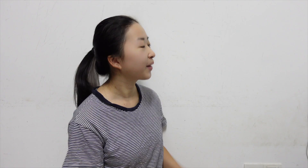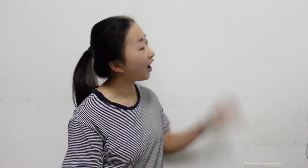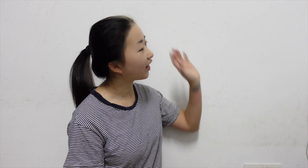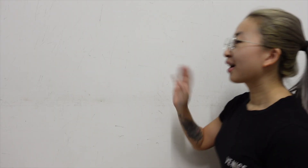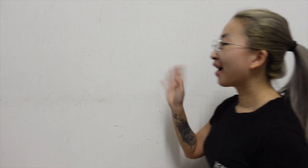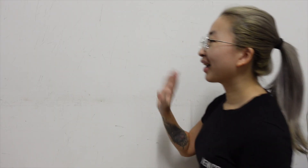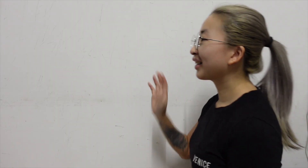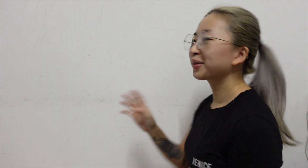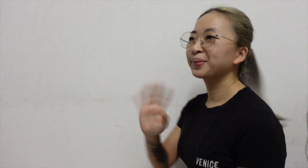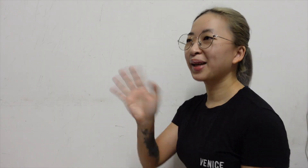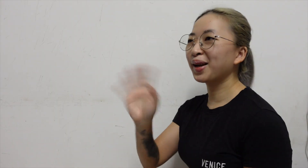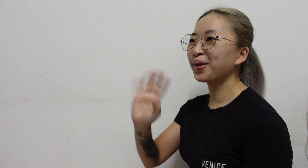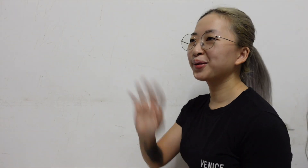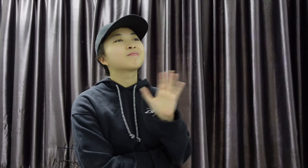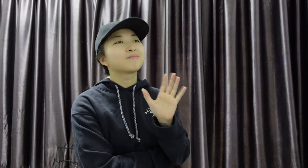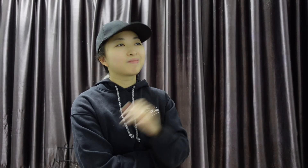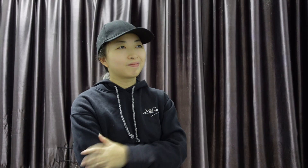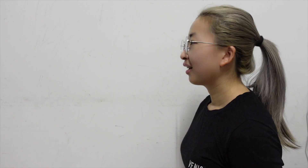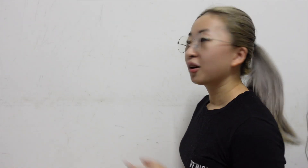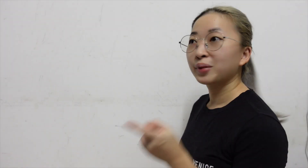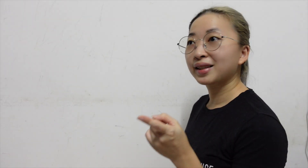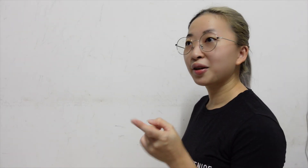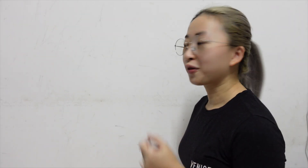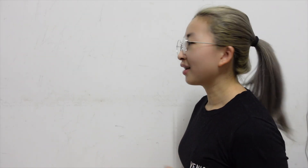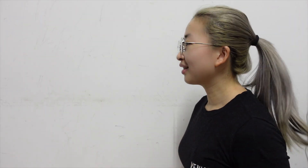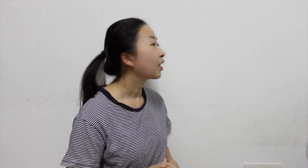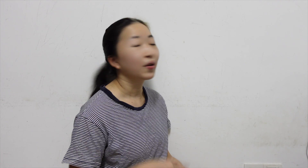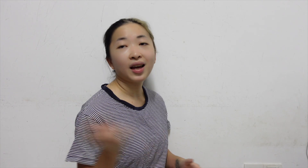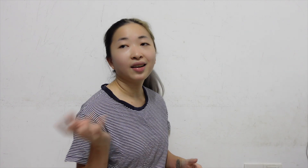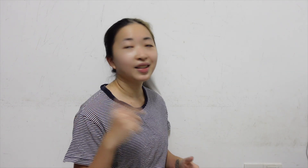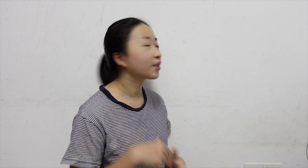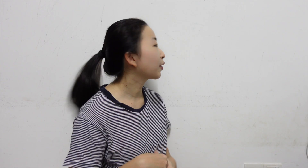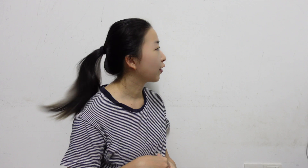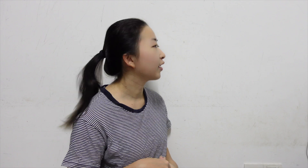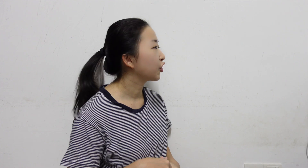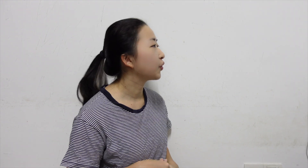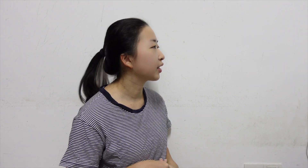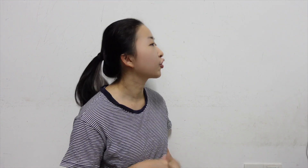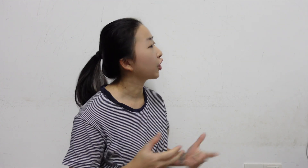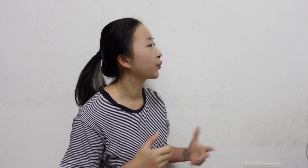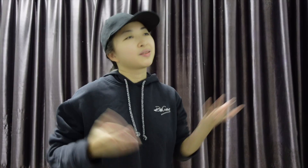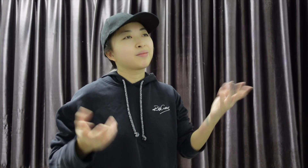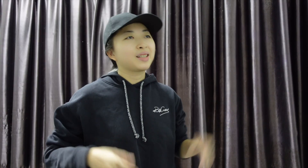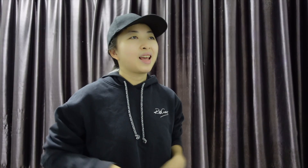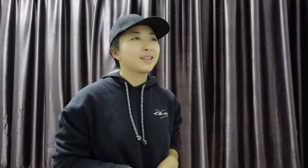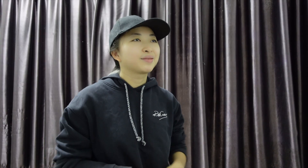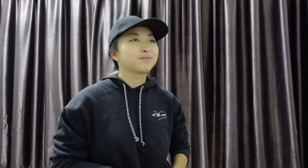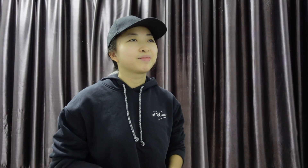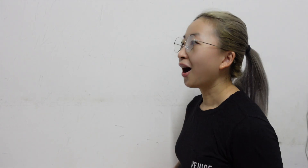Sign language will solve all your problems. Is he your friend? Oh yeah, this is my friend. She uses she, her pronouns. Yeah.